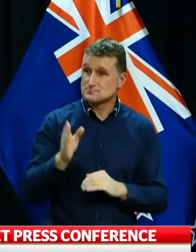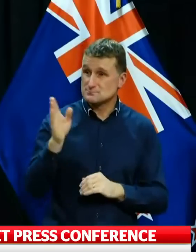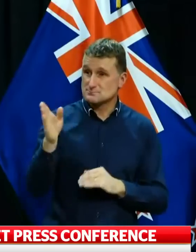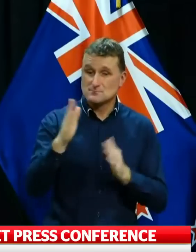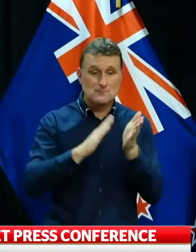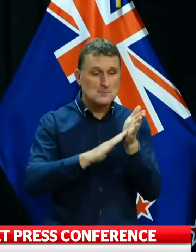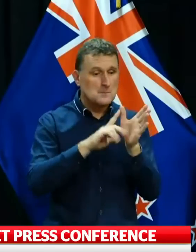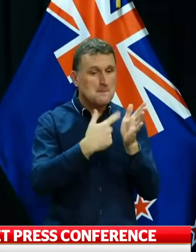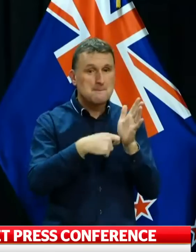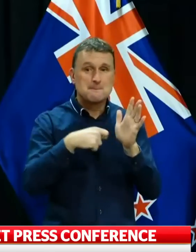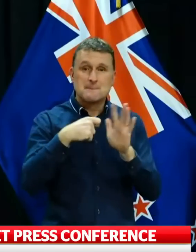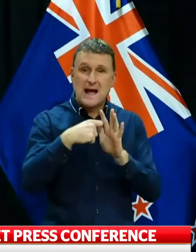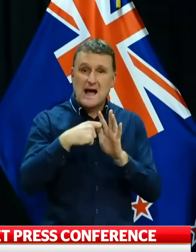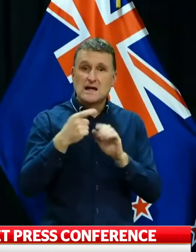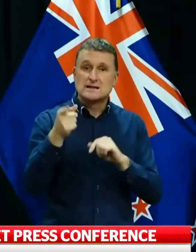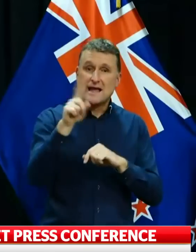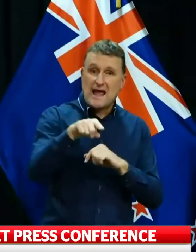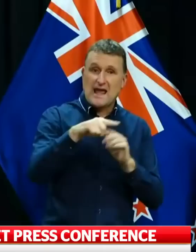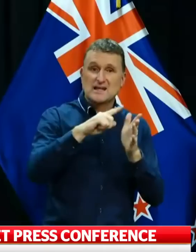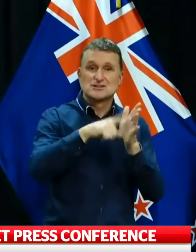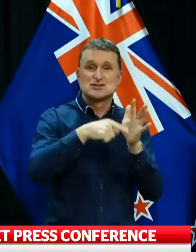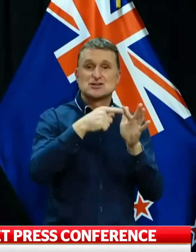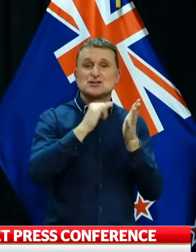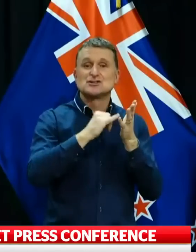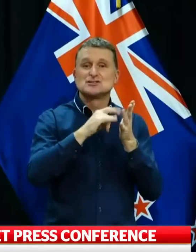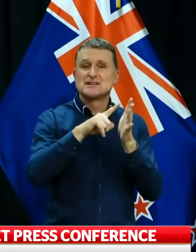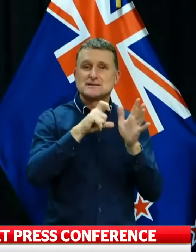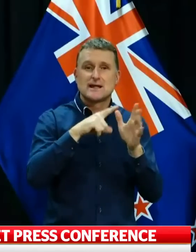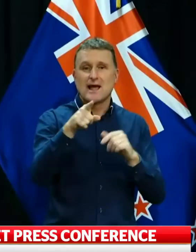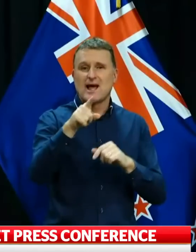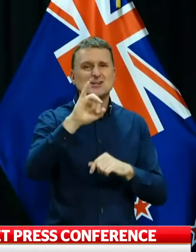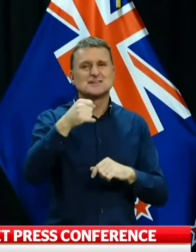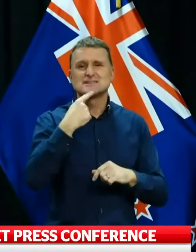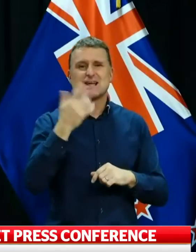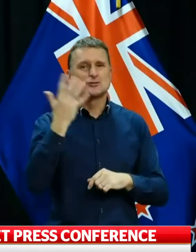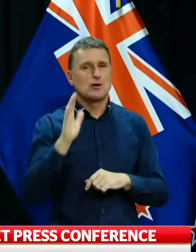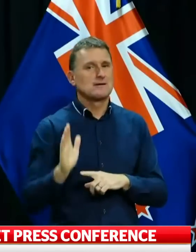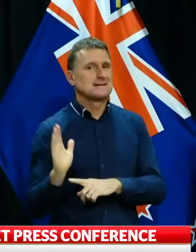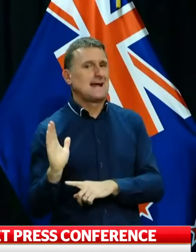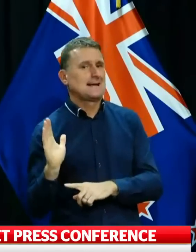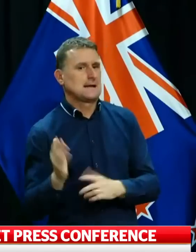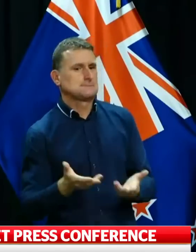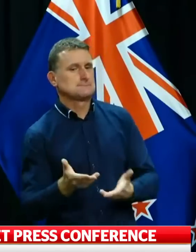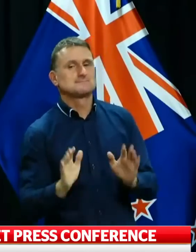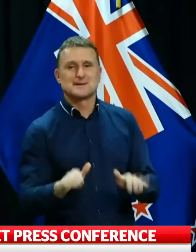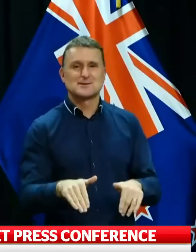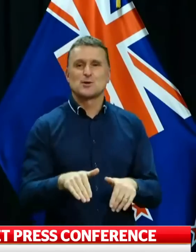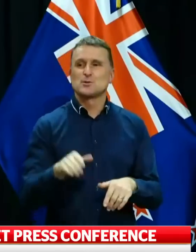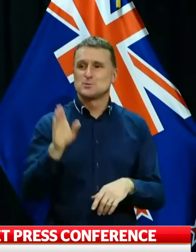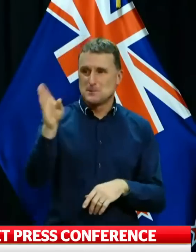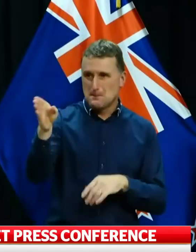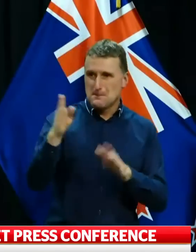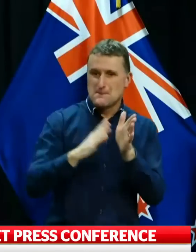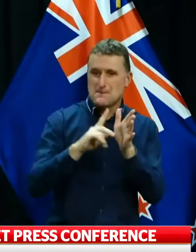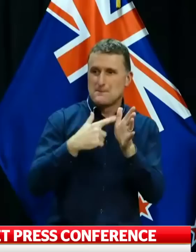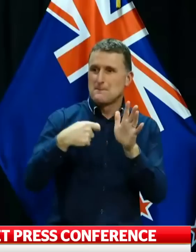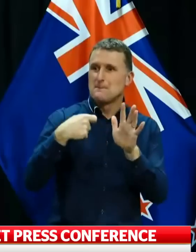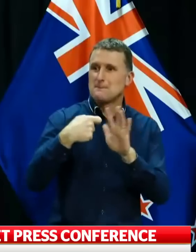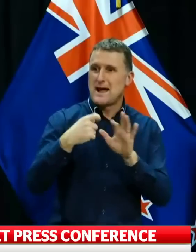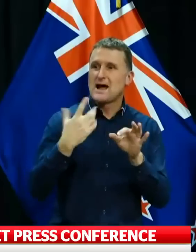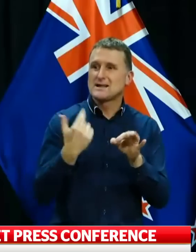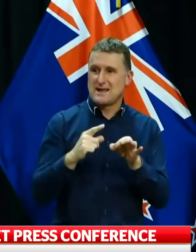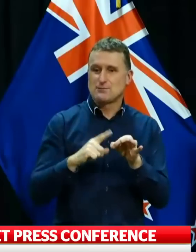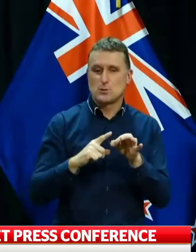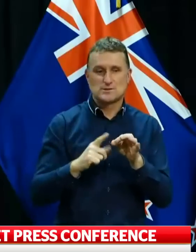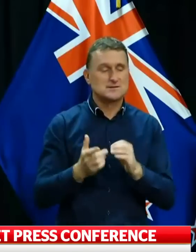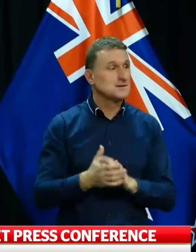Mark, Jessica? Shall I bring you up, Minister, and we'll just get... Okay, so Mark, you've got a quick question? It's not